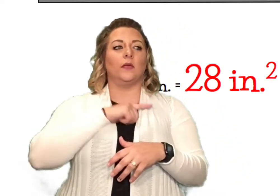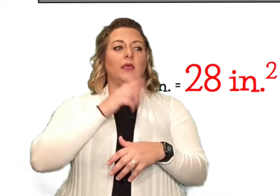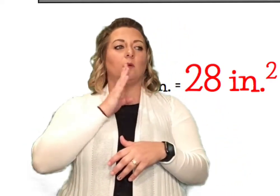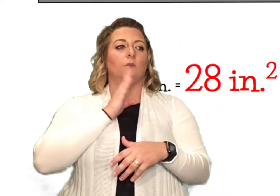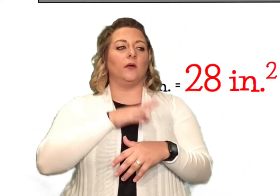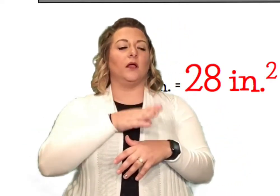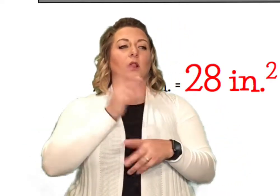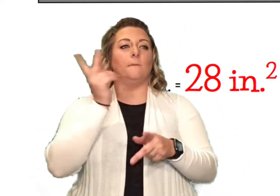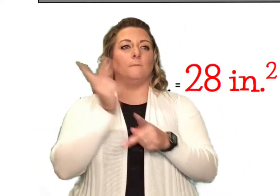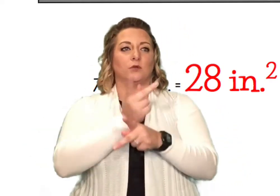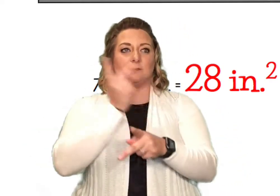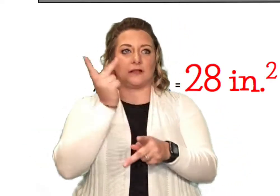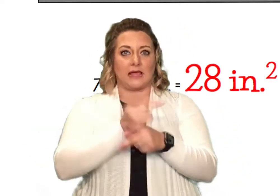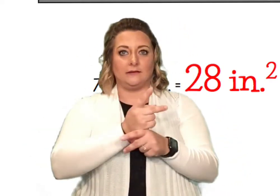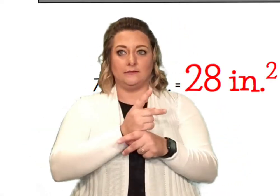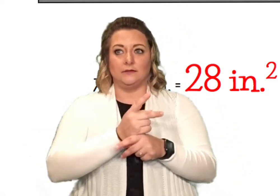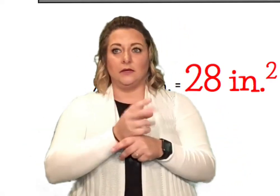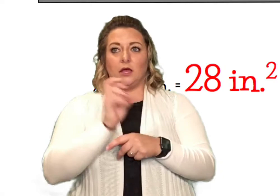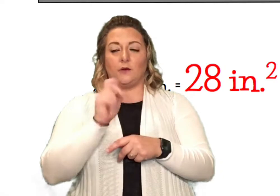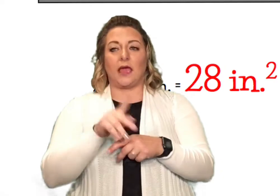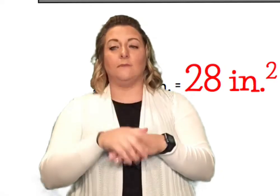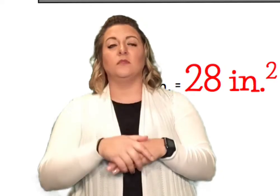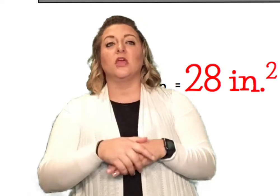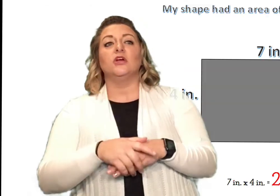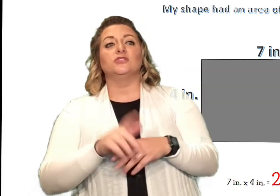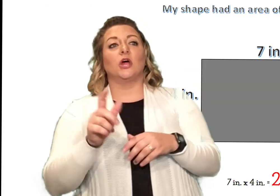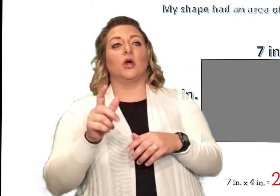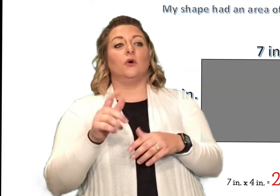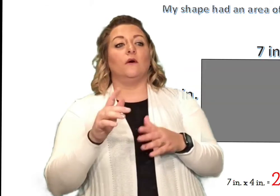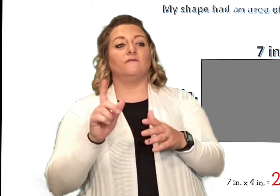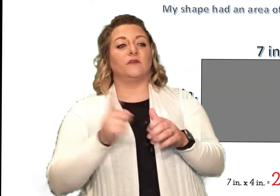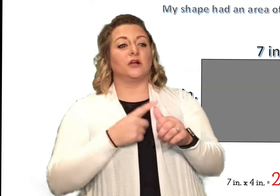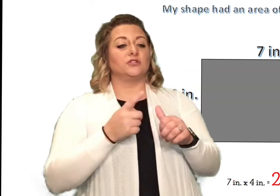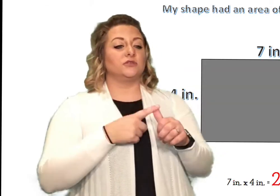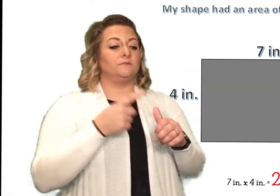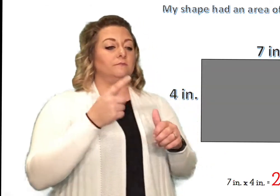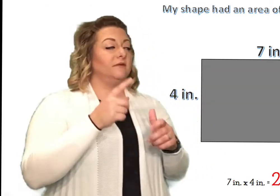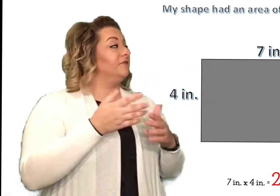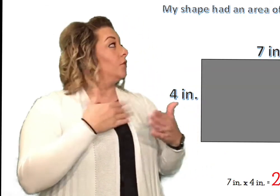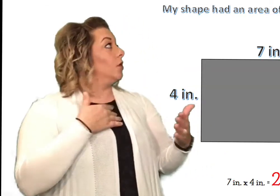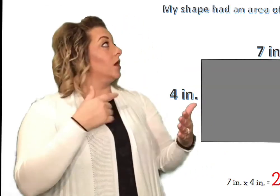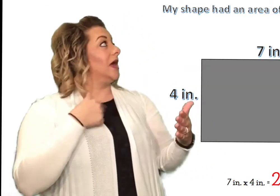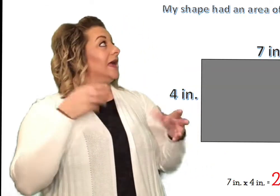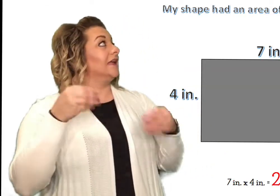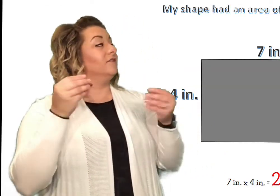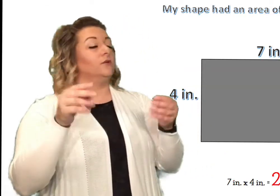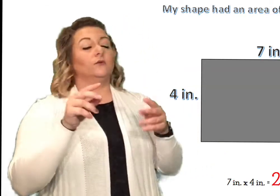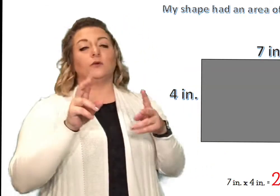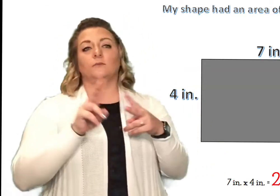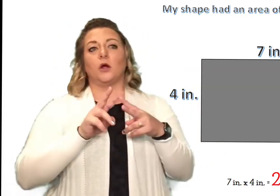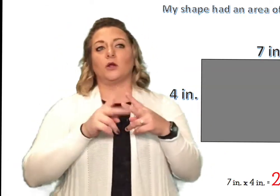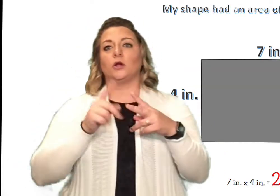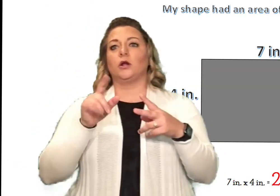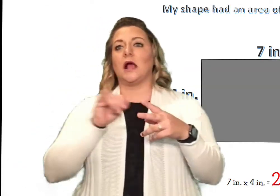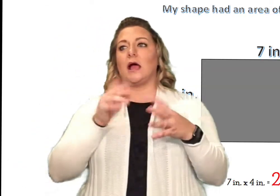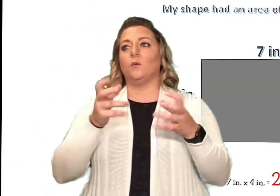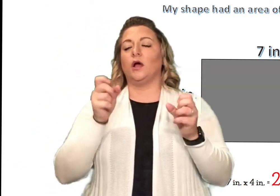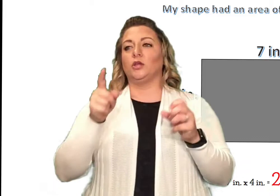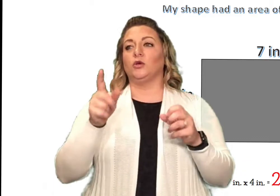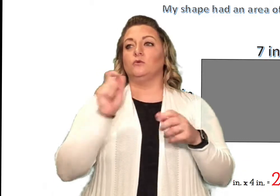We will multiply. Okay? So first, before I give you your partner, I want you